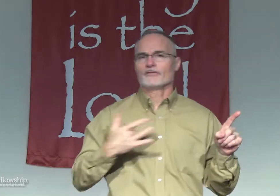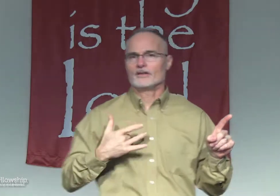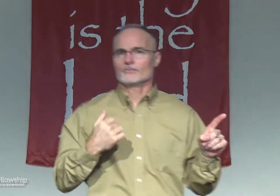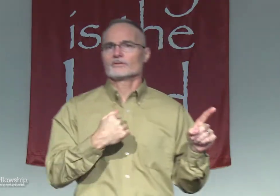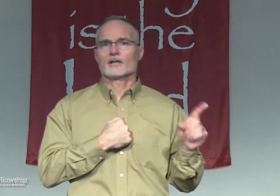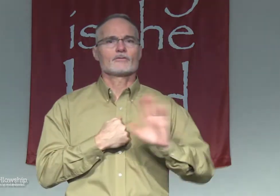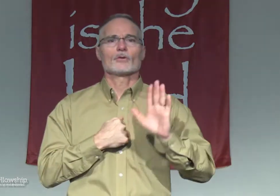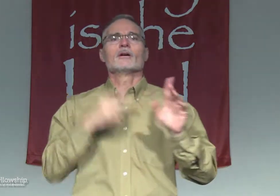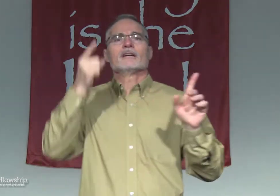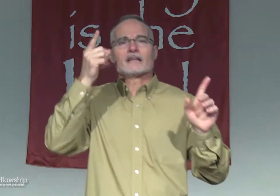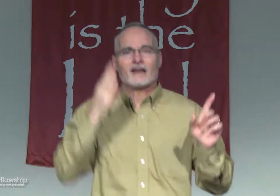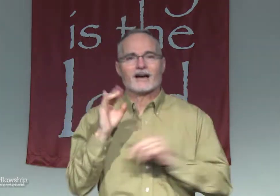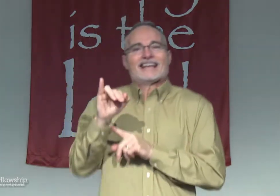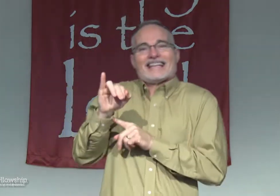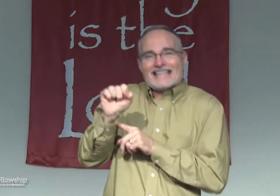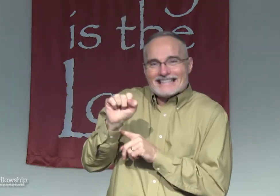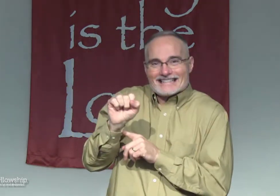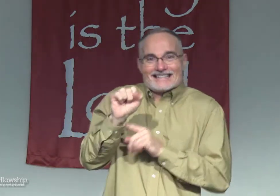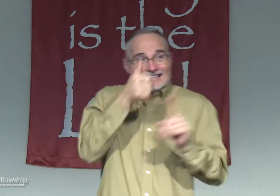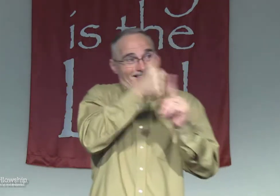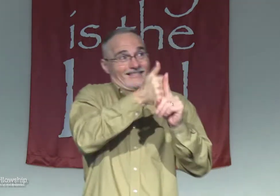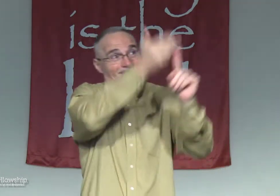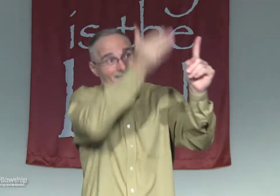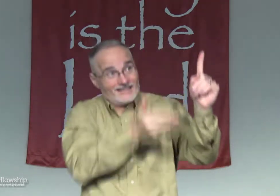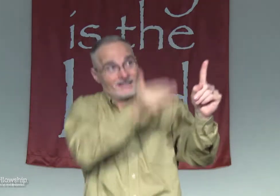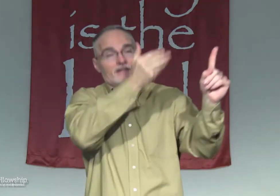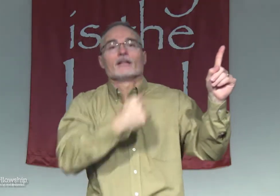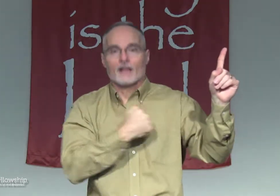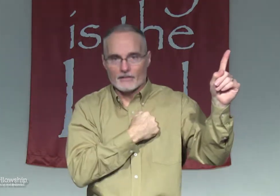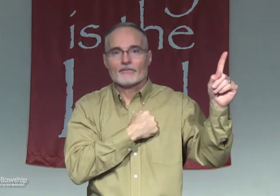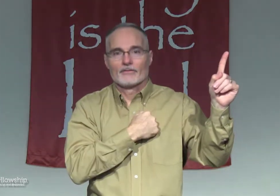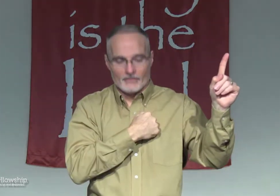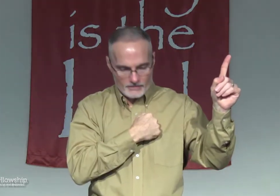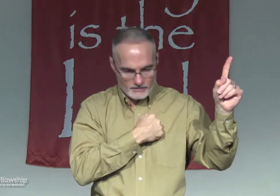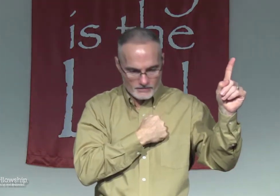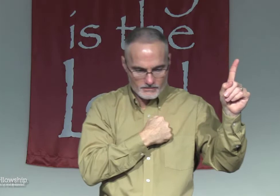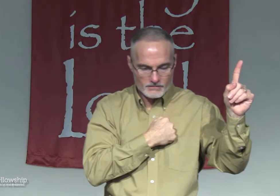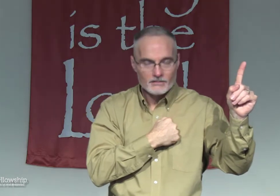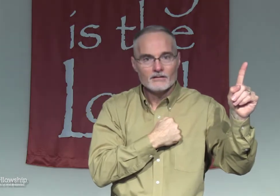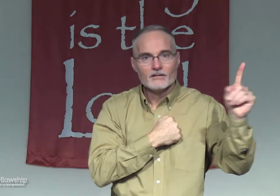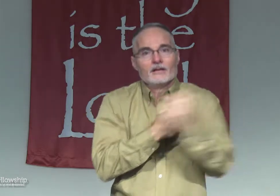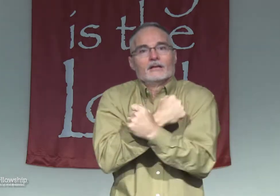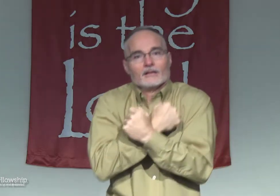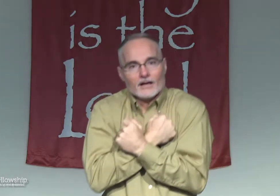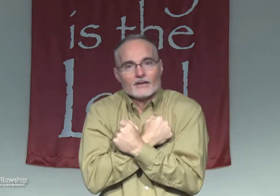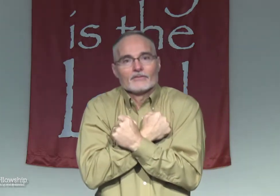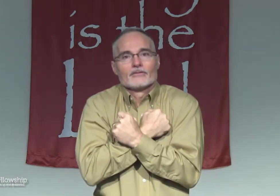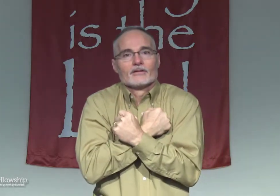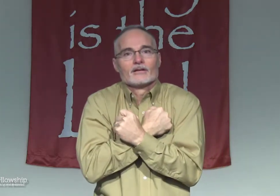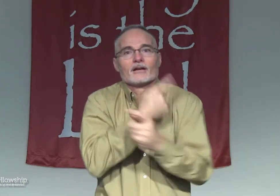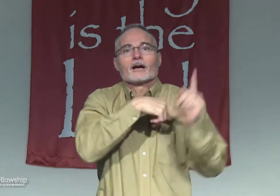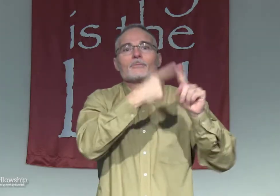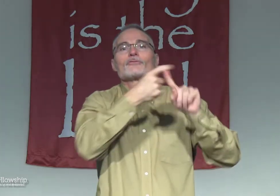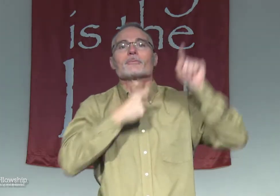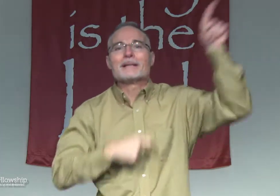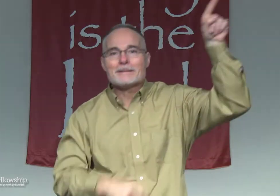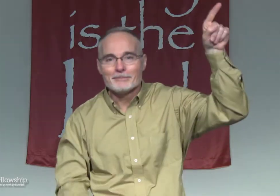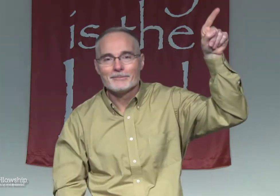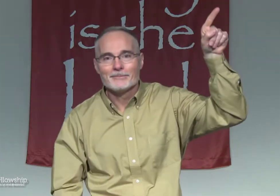love, but he feels love. God is love. Love is who he is, and